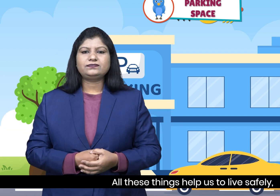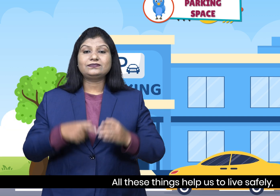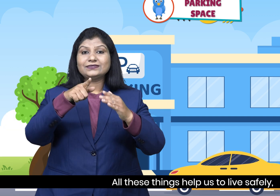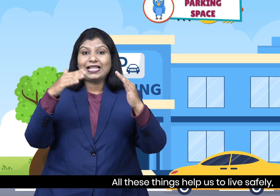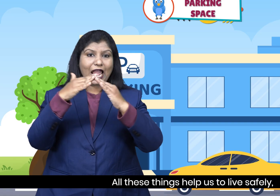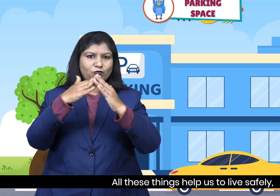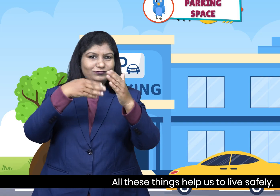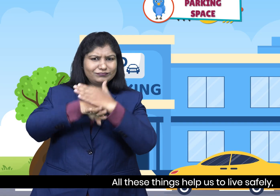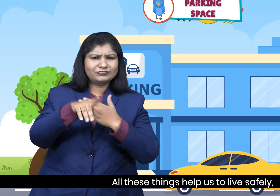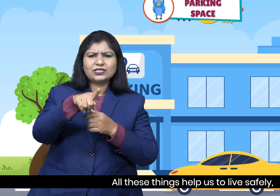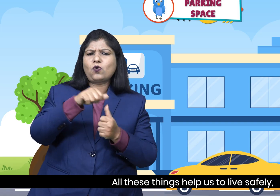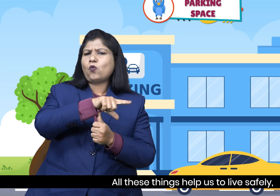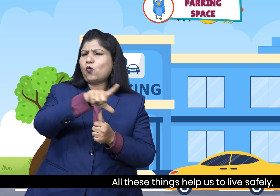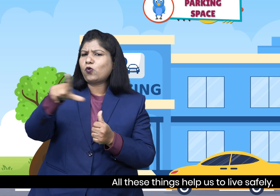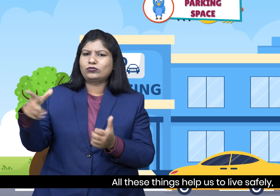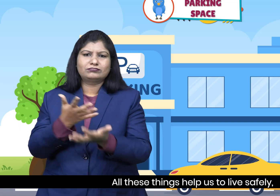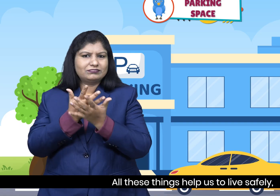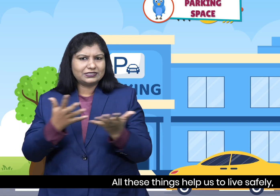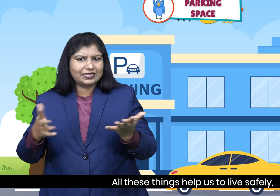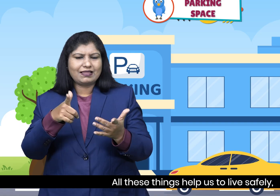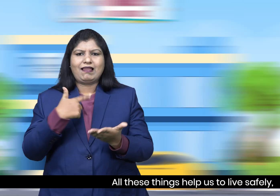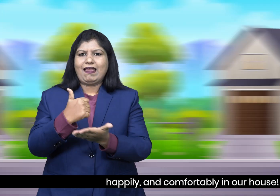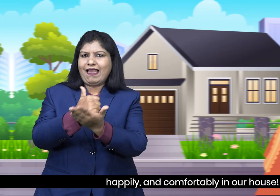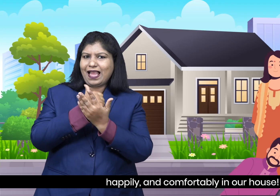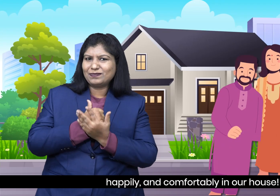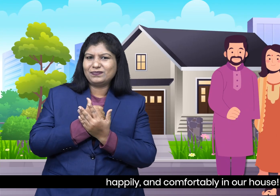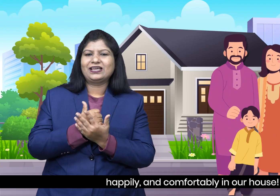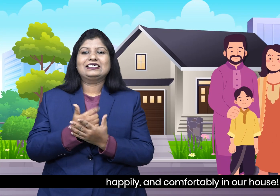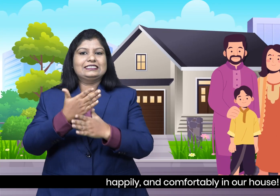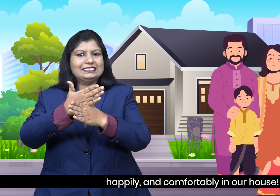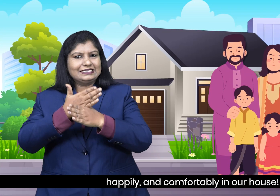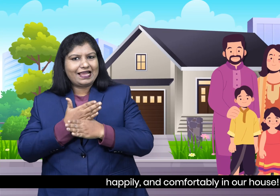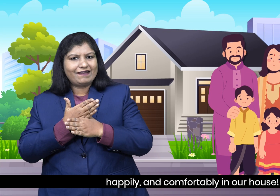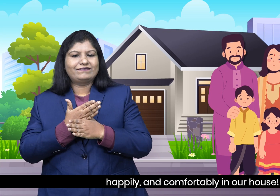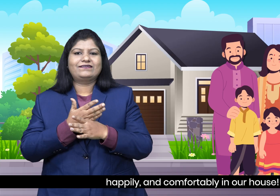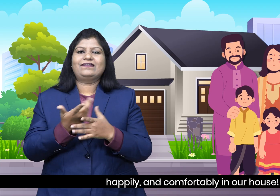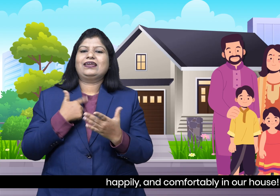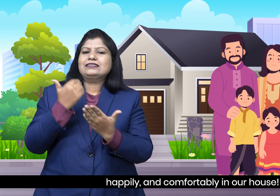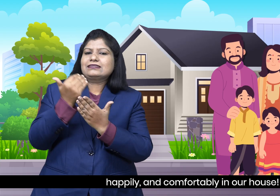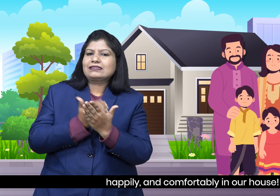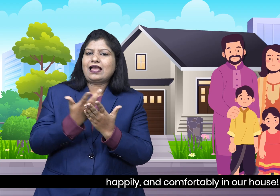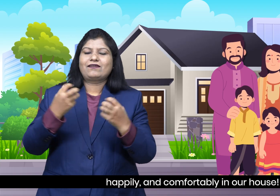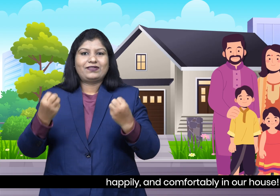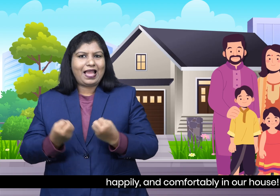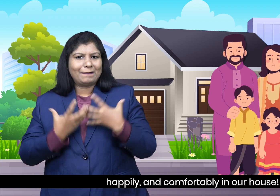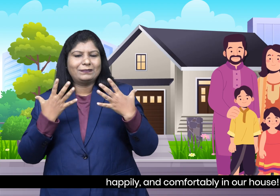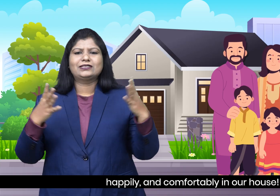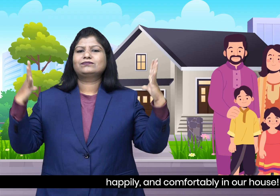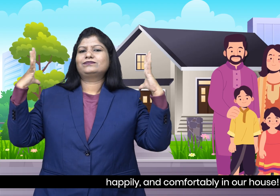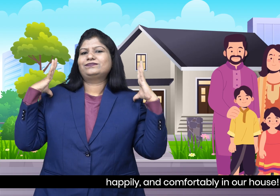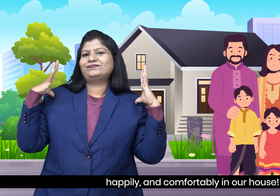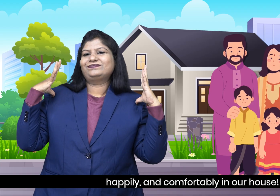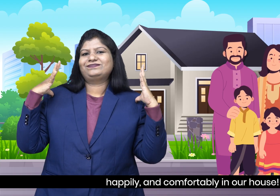All these things help us to live safely, happily, and comfortably in our house.